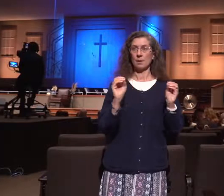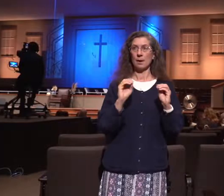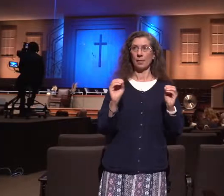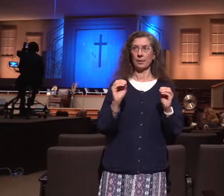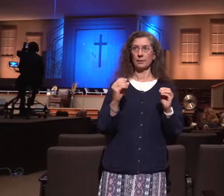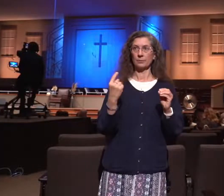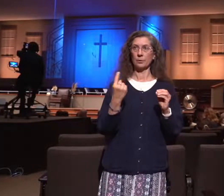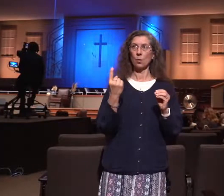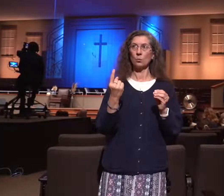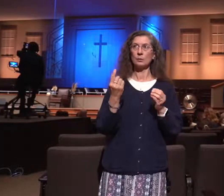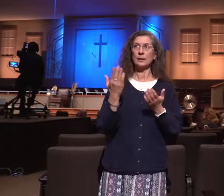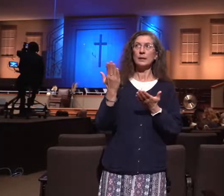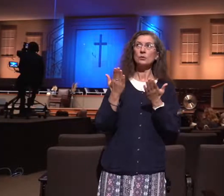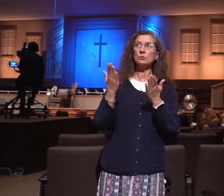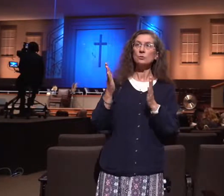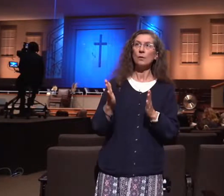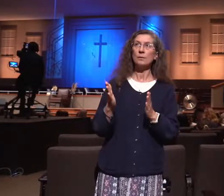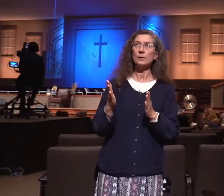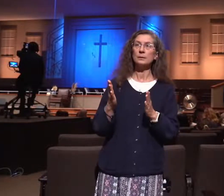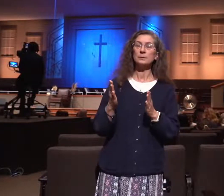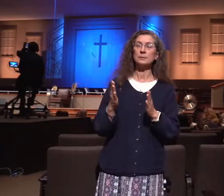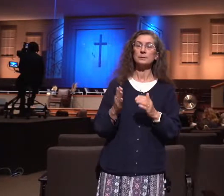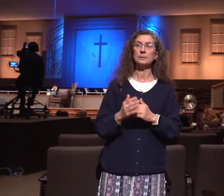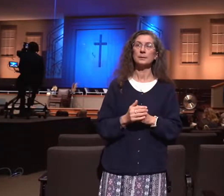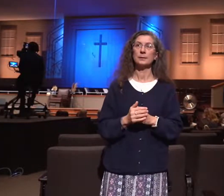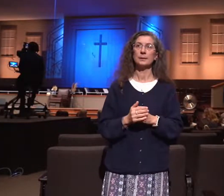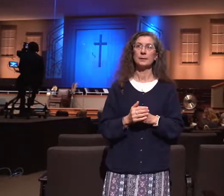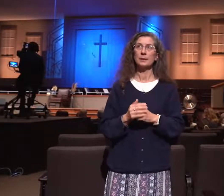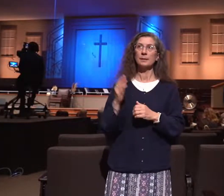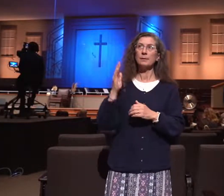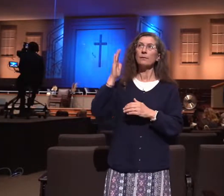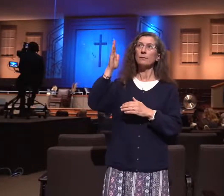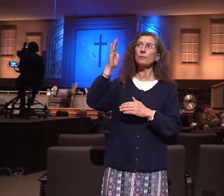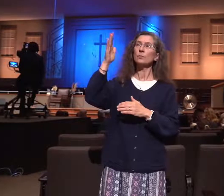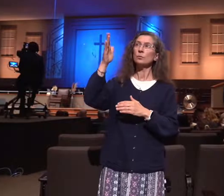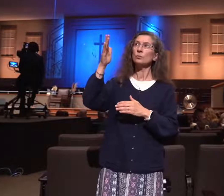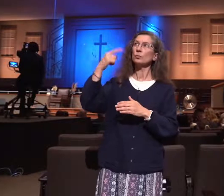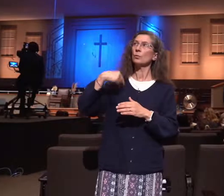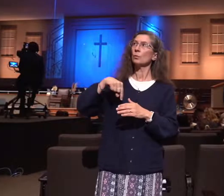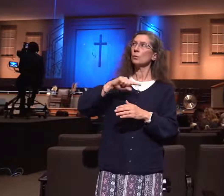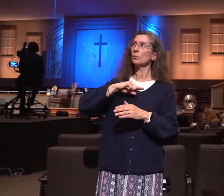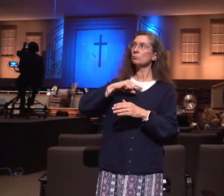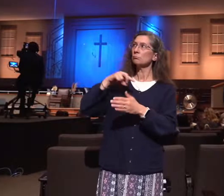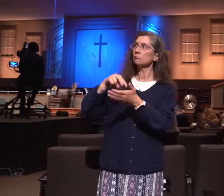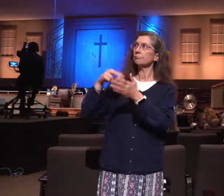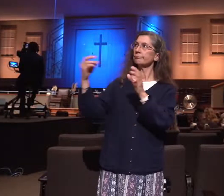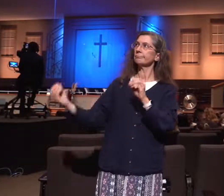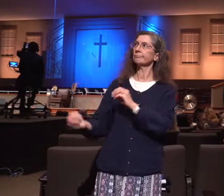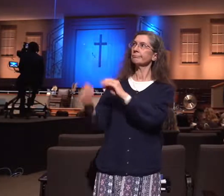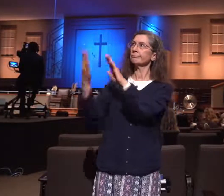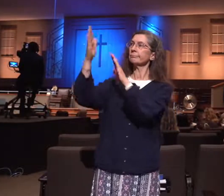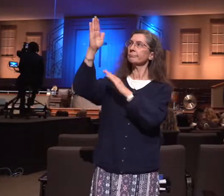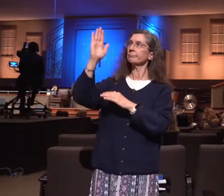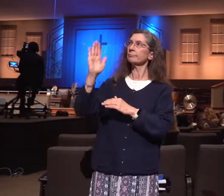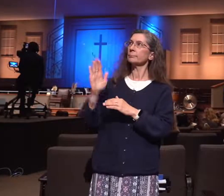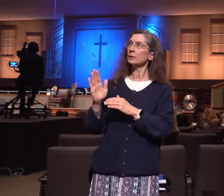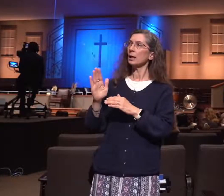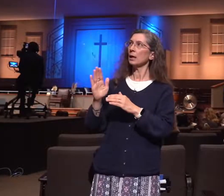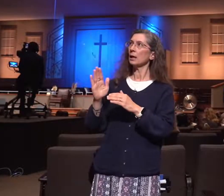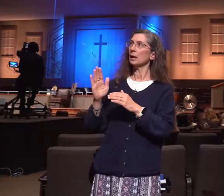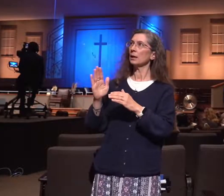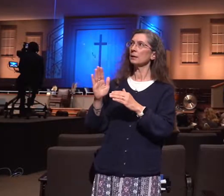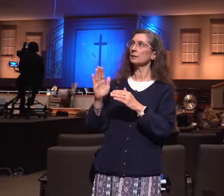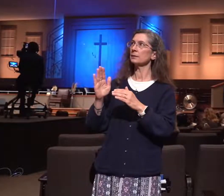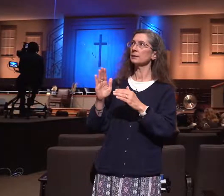are stewards. And one day, we will stand before God and give an